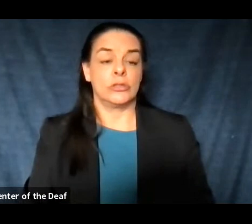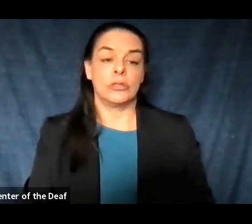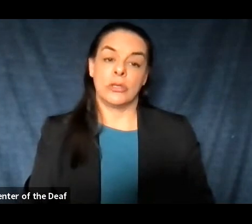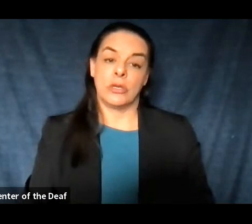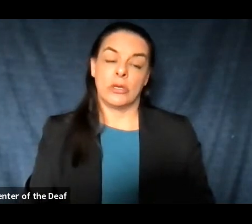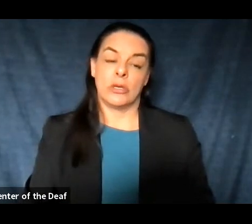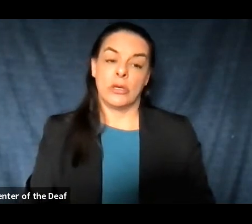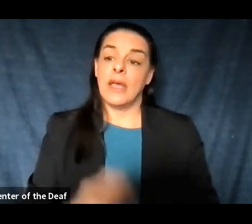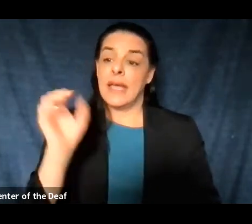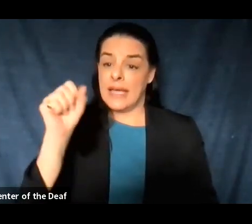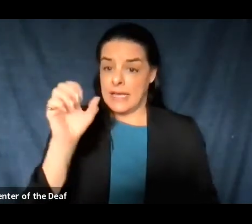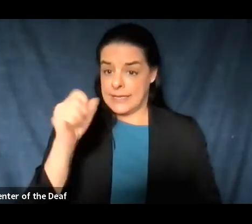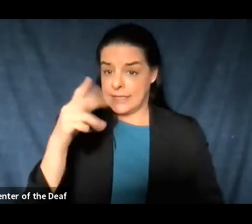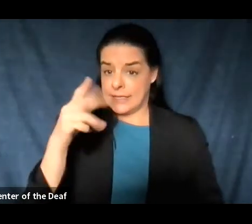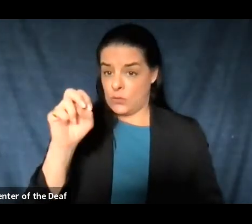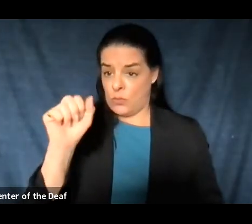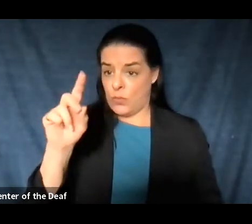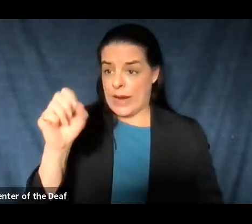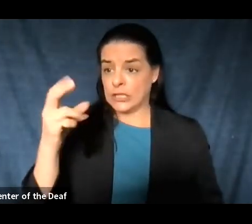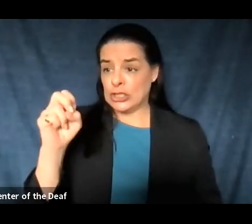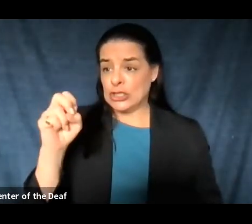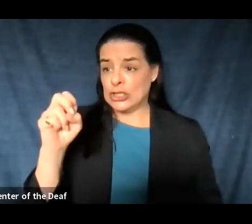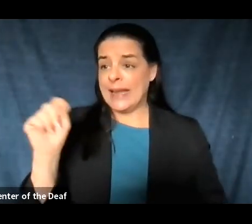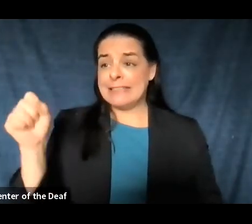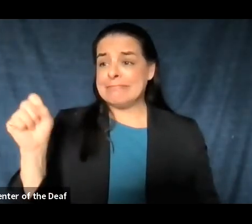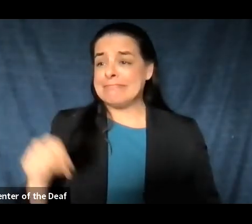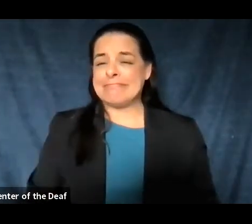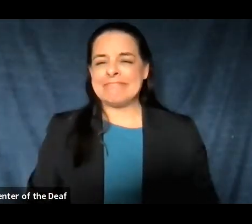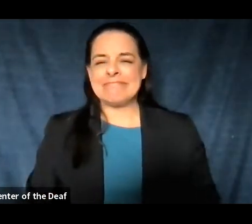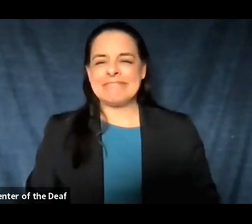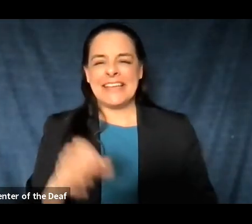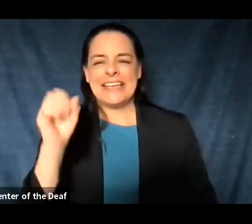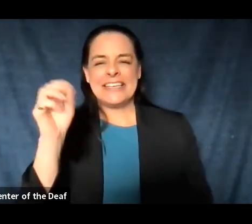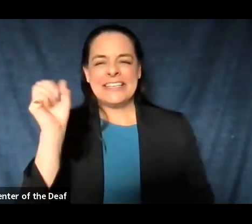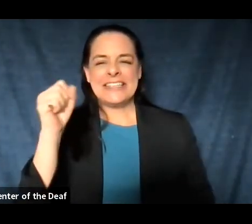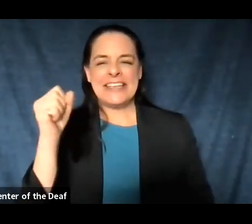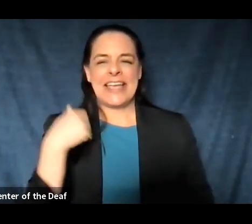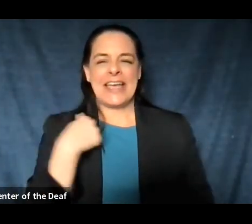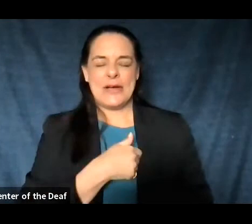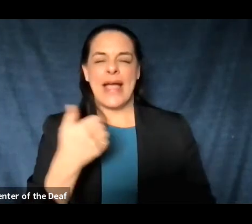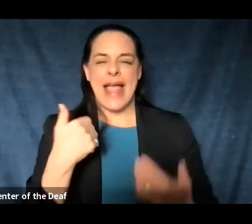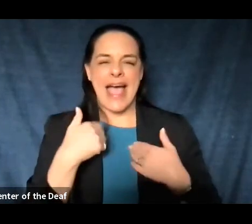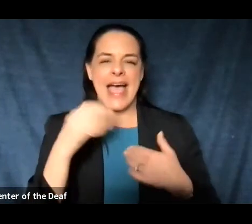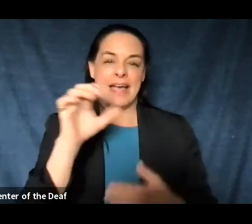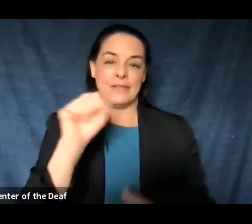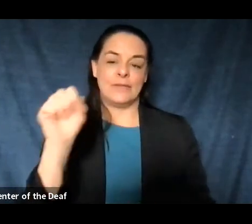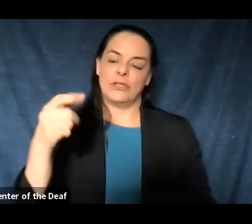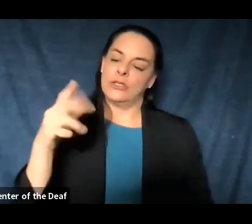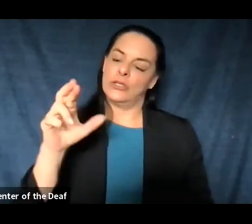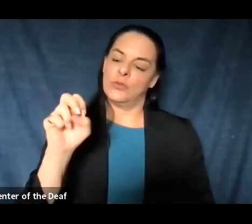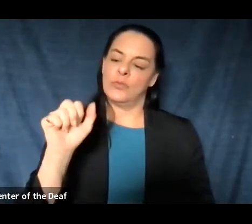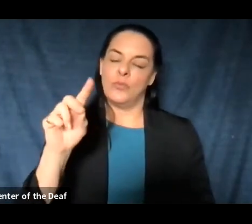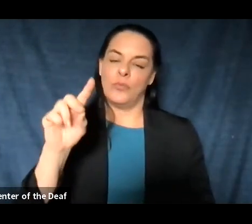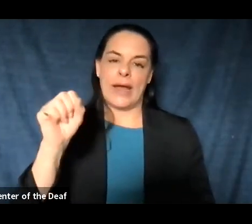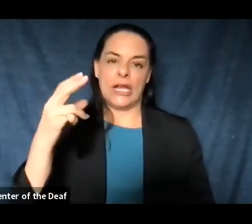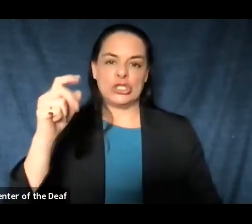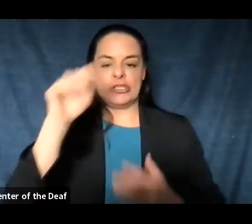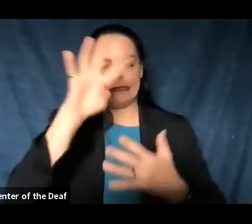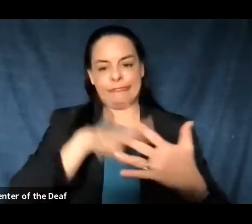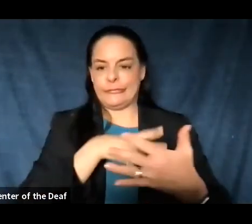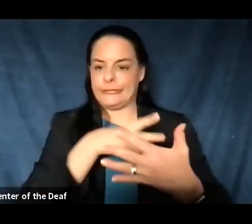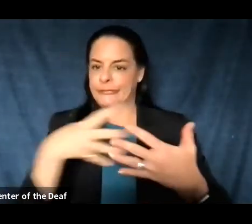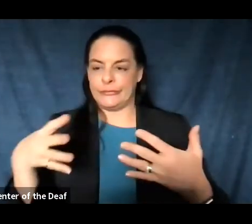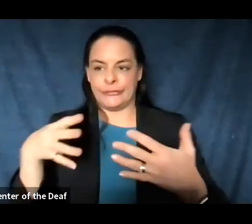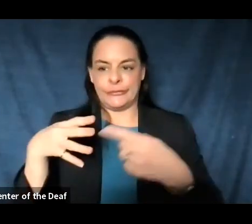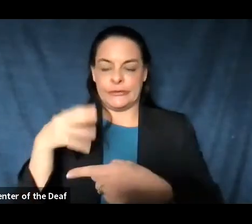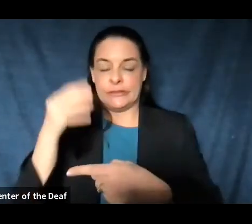Yeah, spreadsheet. Sorry. So we have a spreadsheet, and the state tells